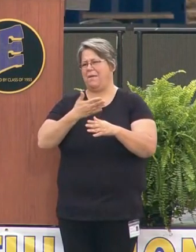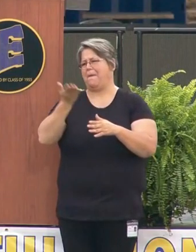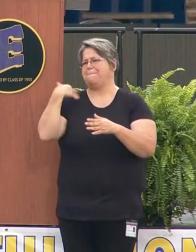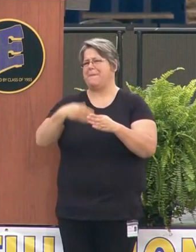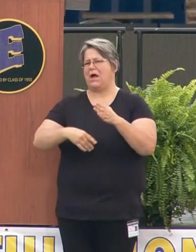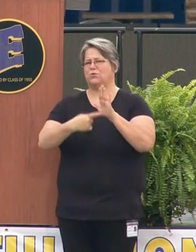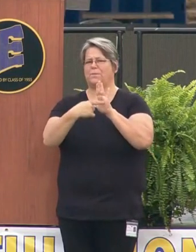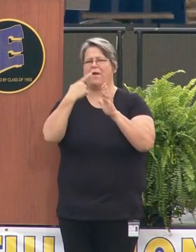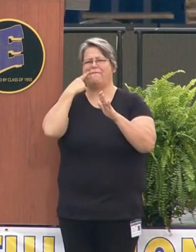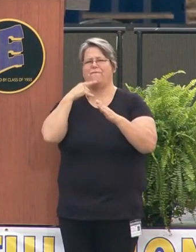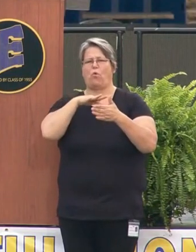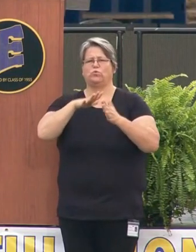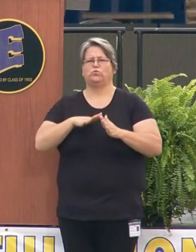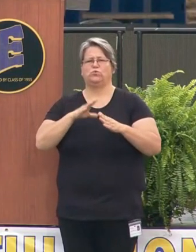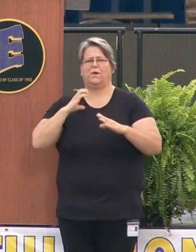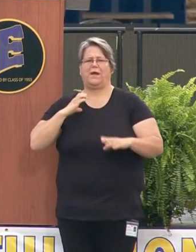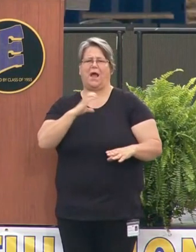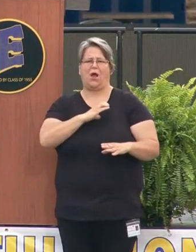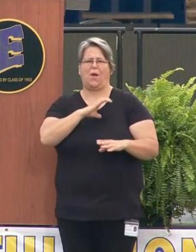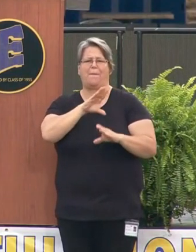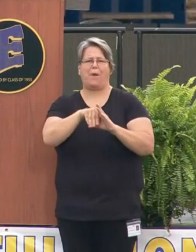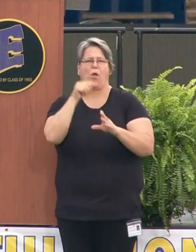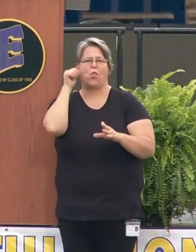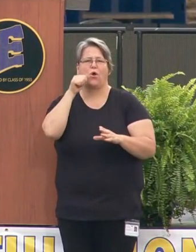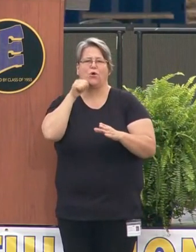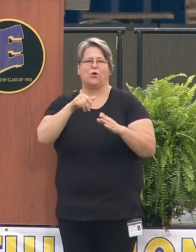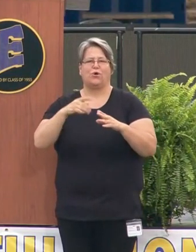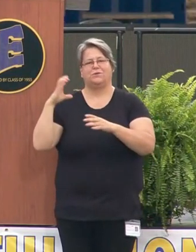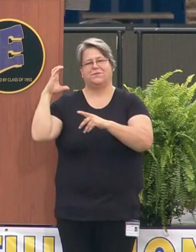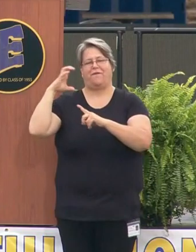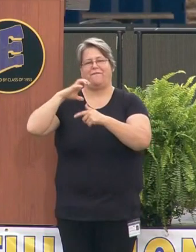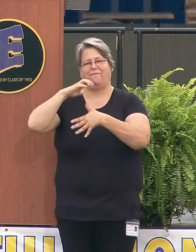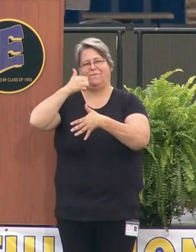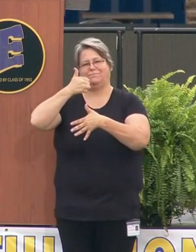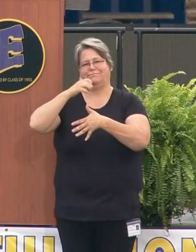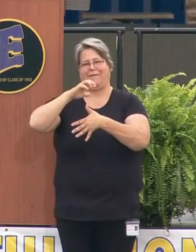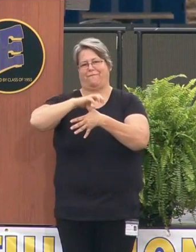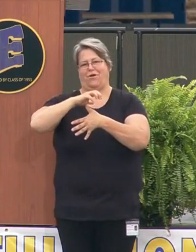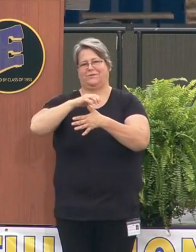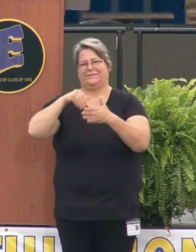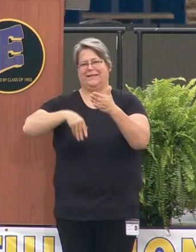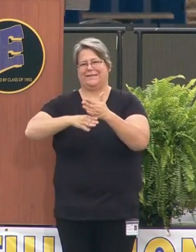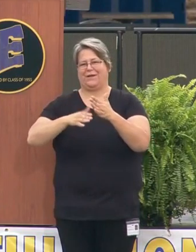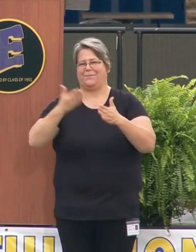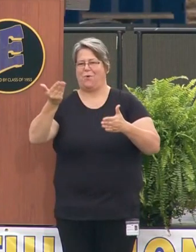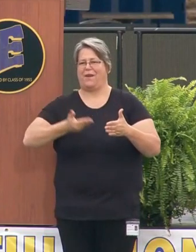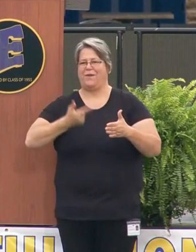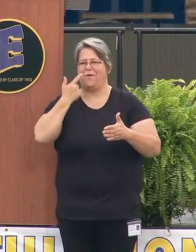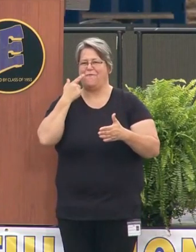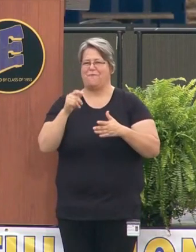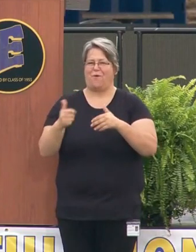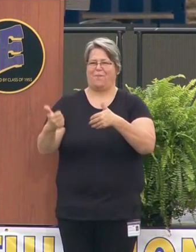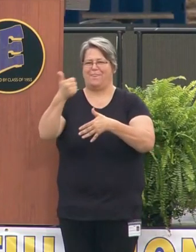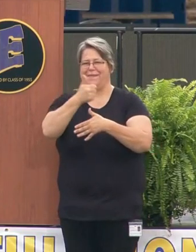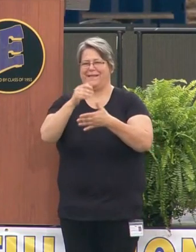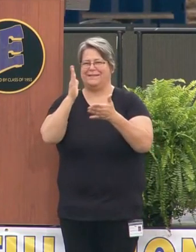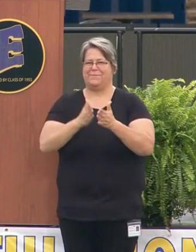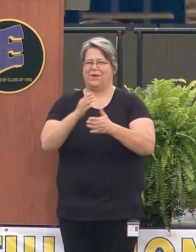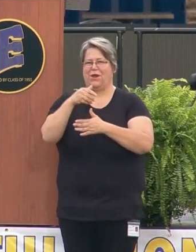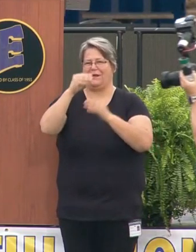of Student Congress, and I'm part of the girls' varsity soccer team. It is my great pleasure to introduce this year's keynote speaker, Mrs. Alyssa